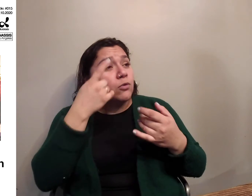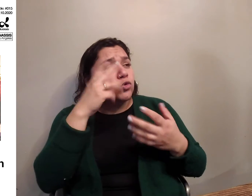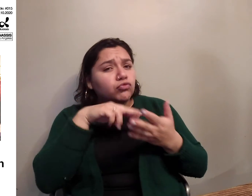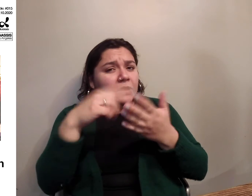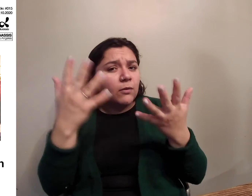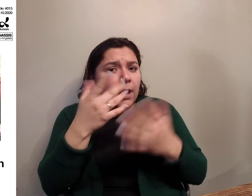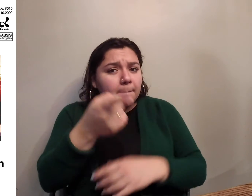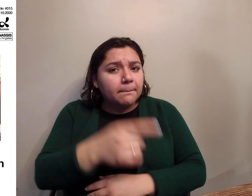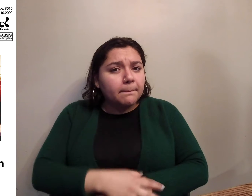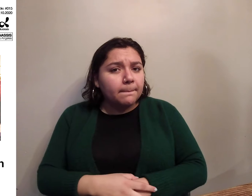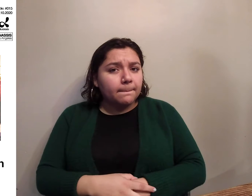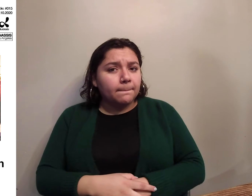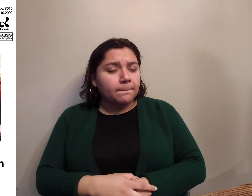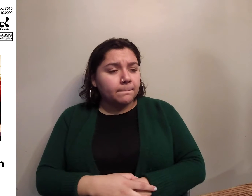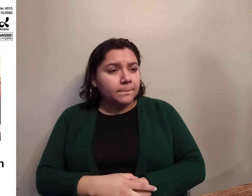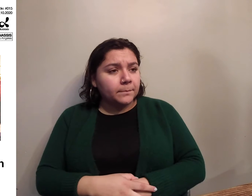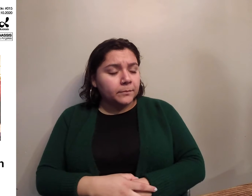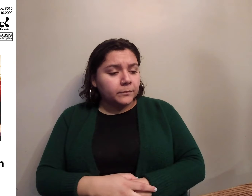moment?